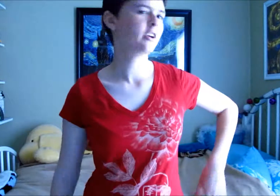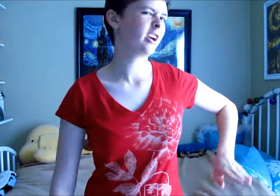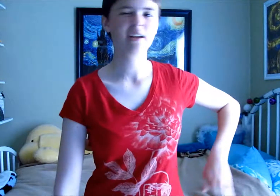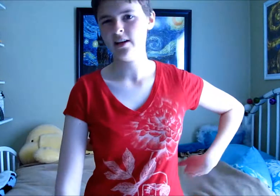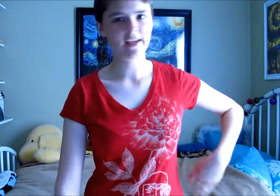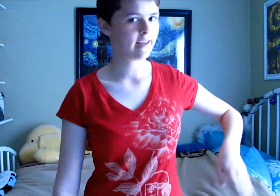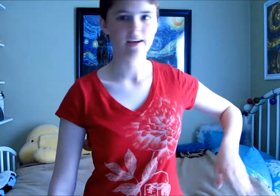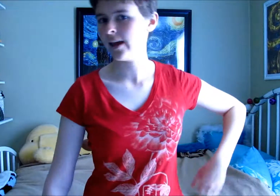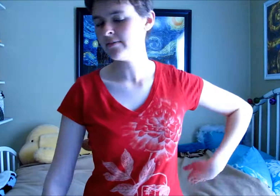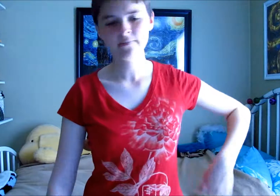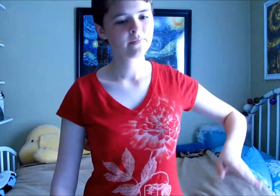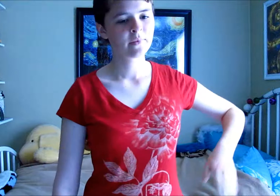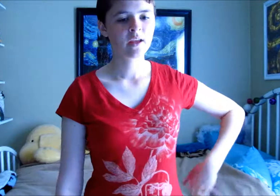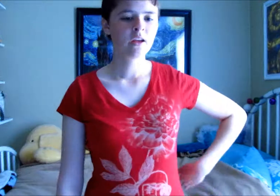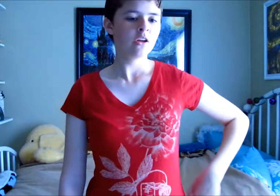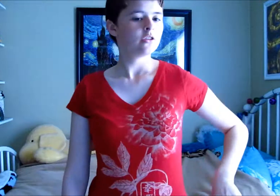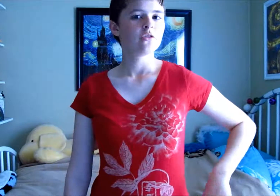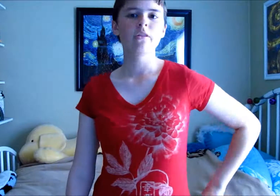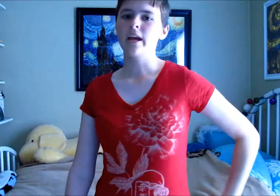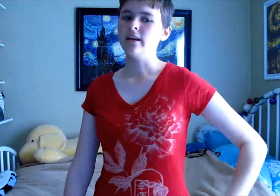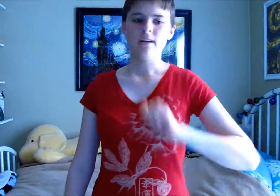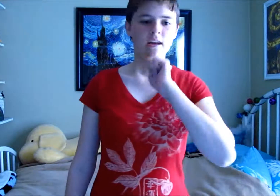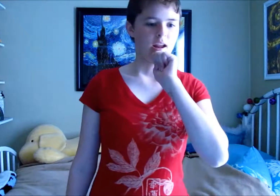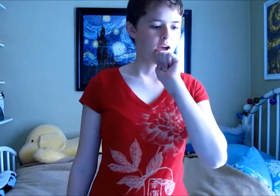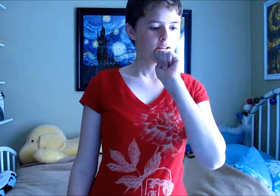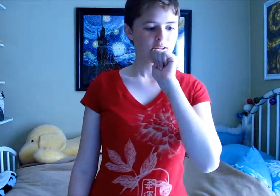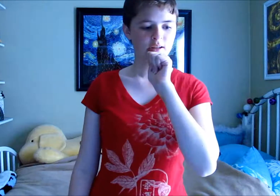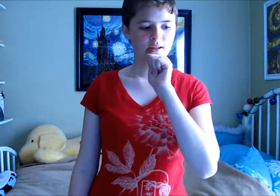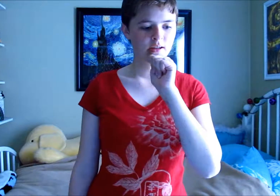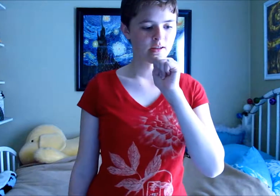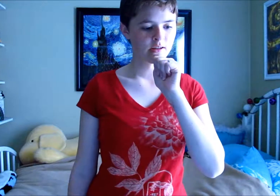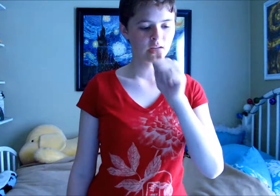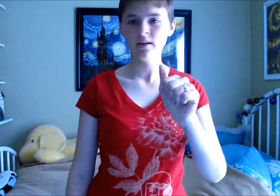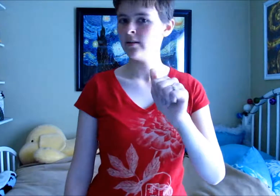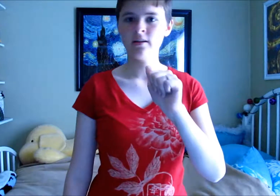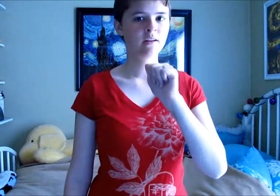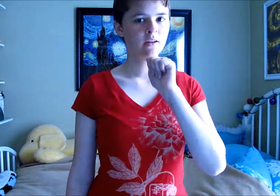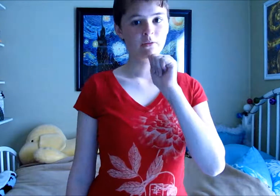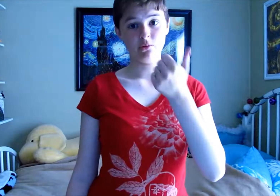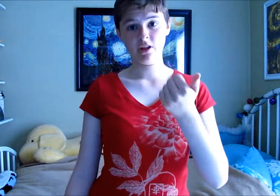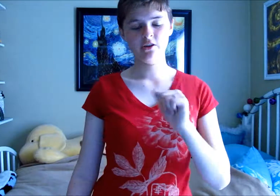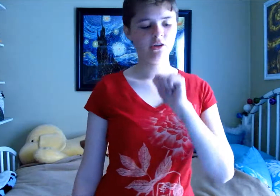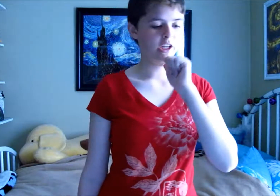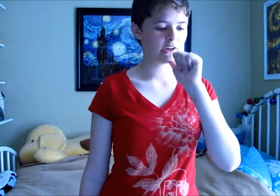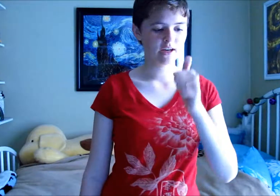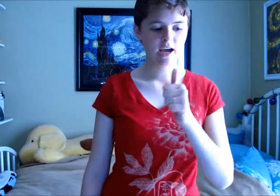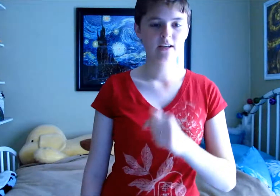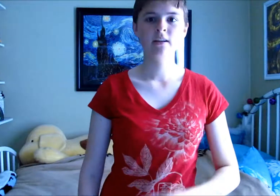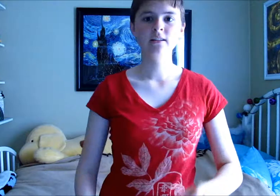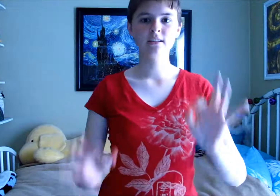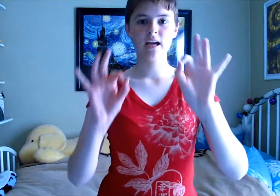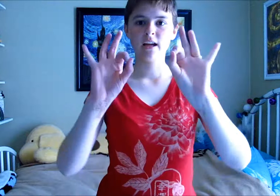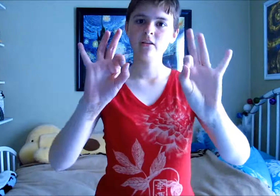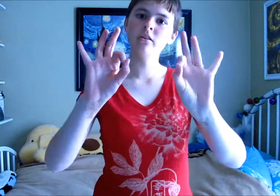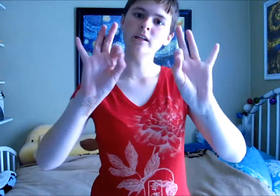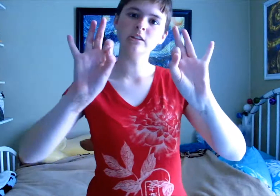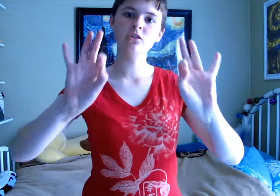you're going to negate again. Too late not, which we learned earlier, not decide is 2